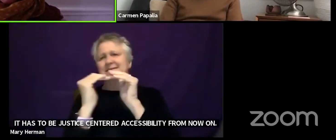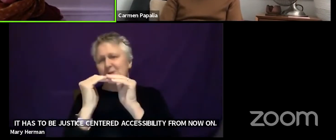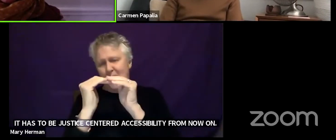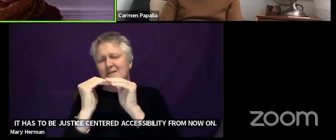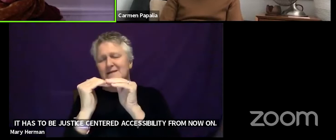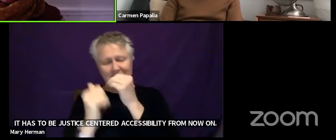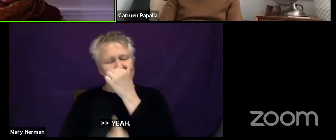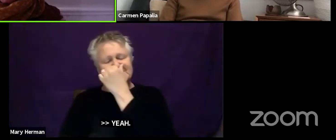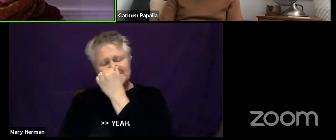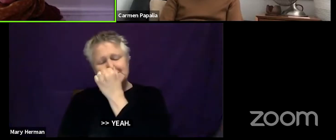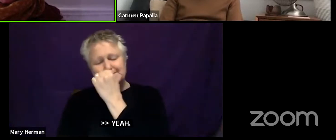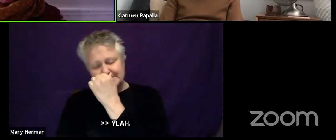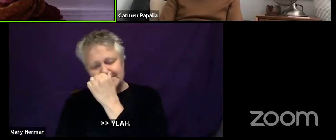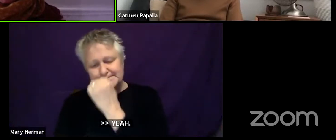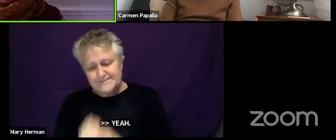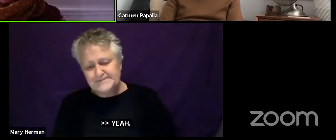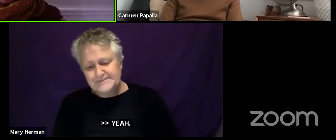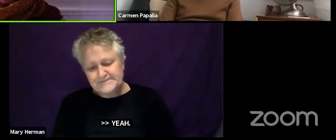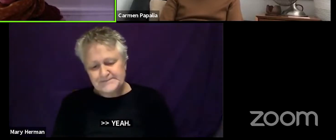Yeah.